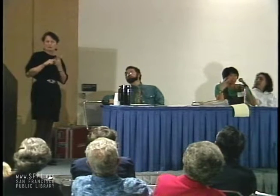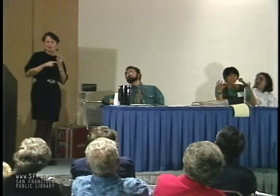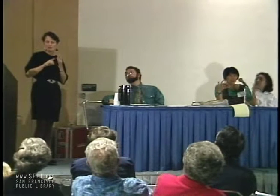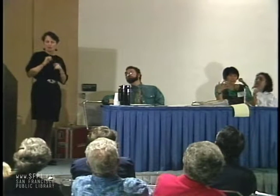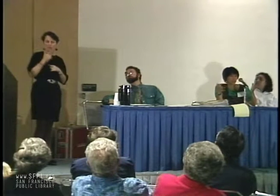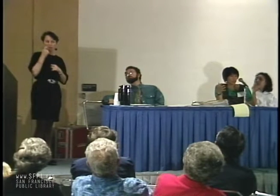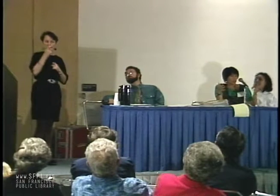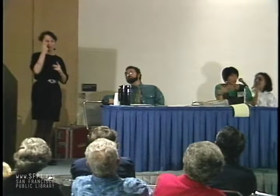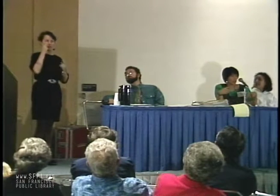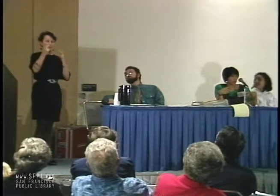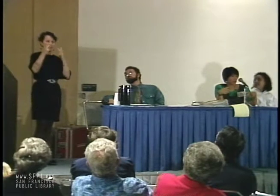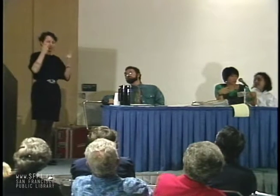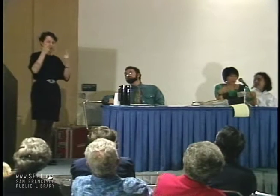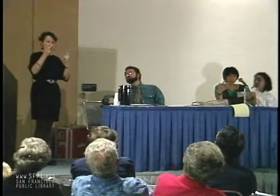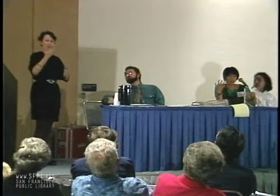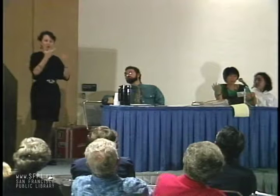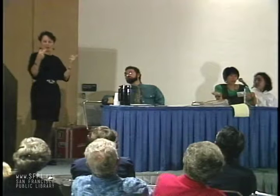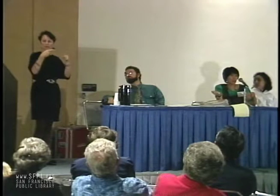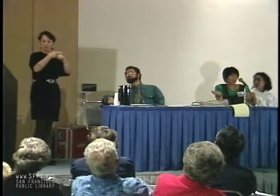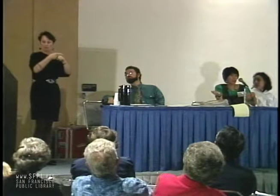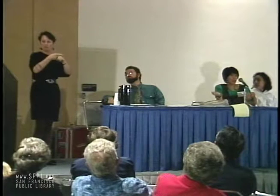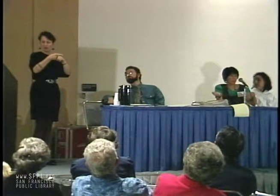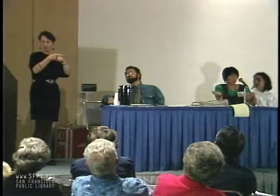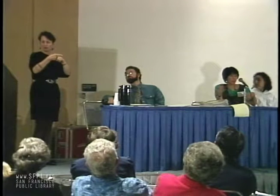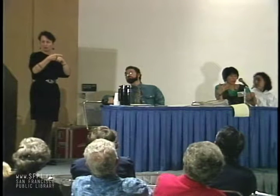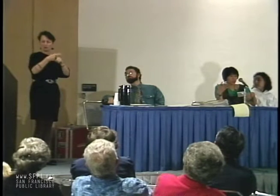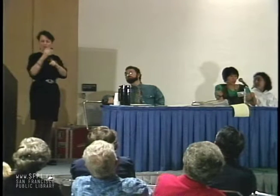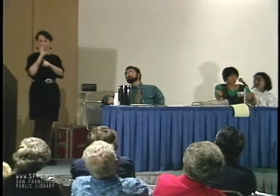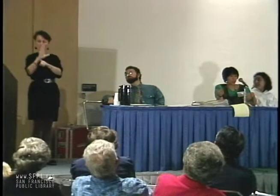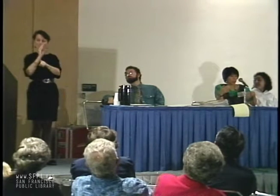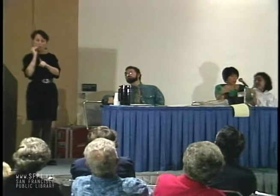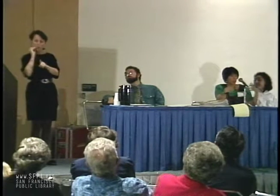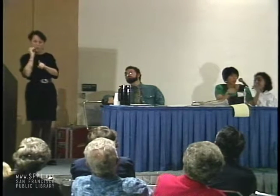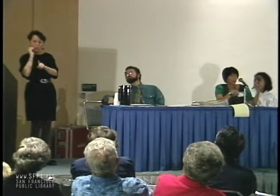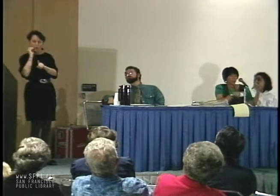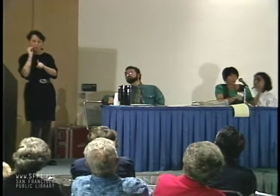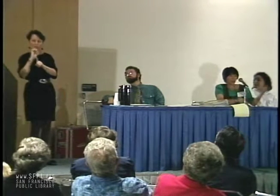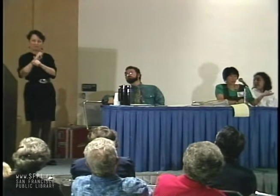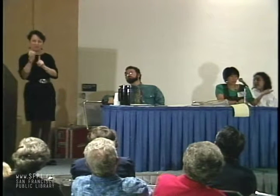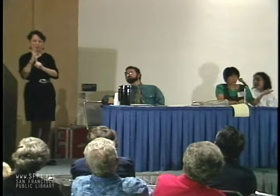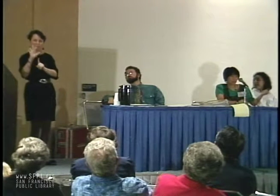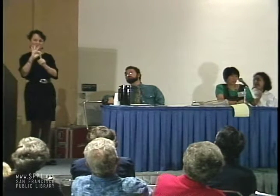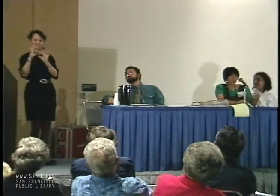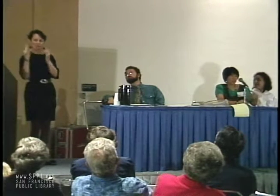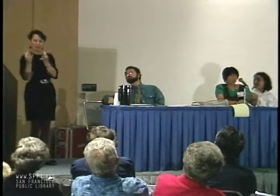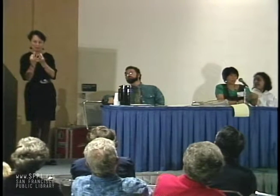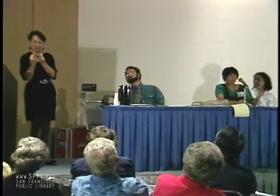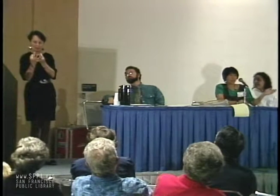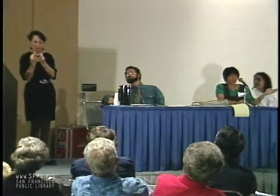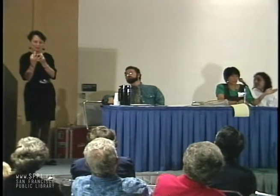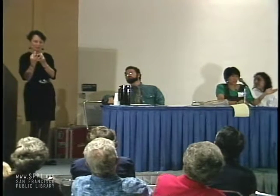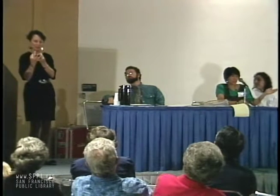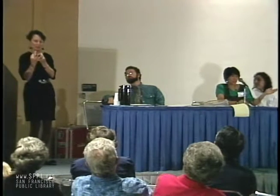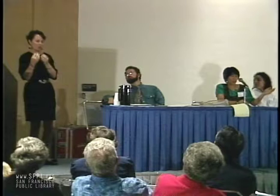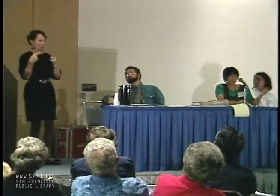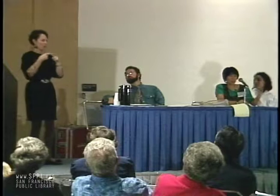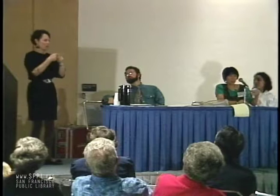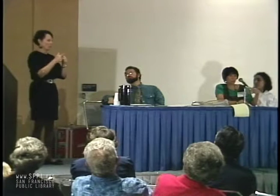so much of this conflict between their home environment and their family with let's say, the American society at large, their